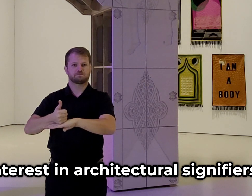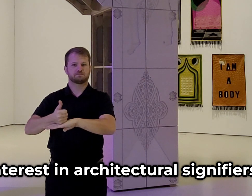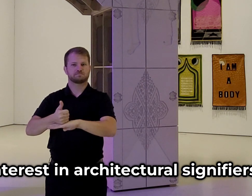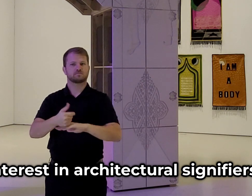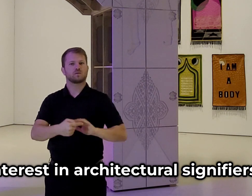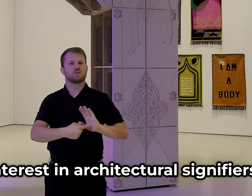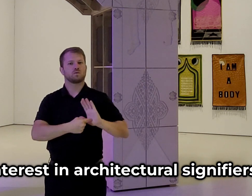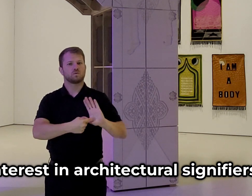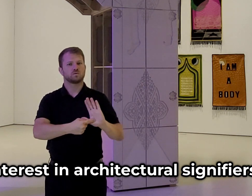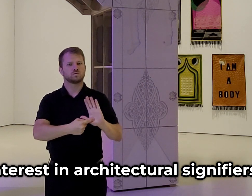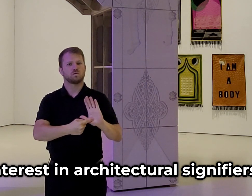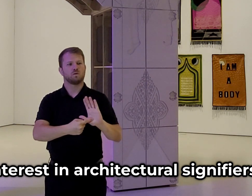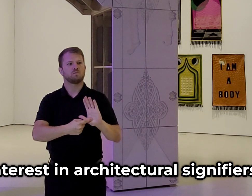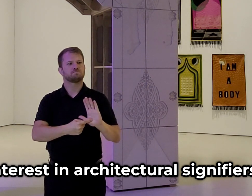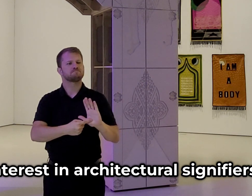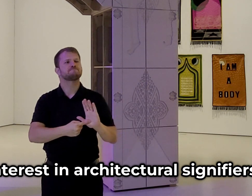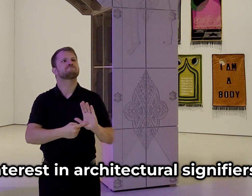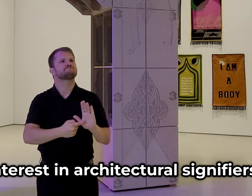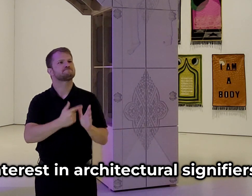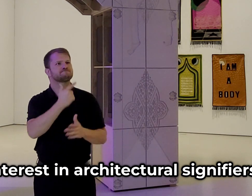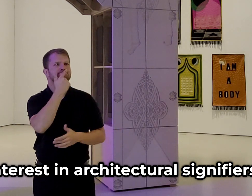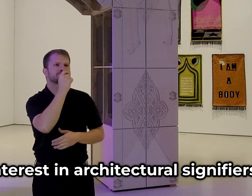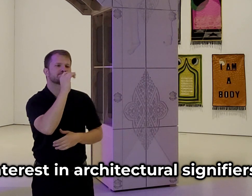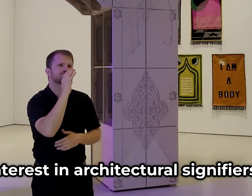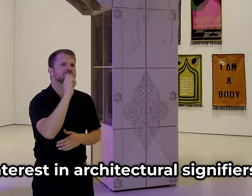in architectural signifiers of power.